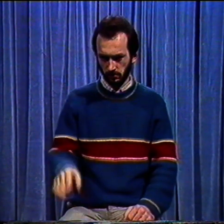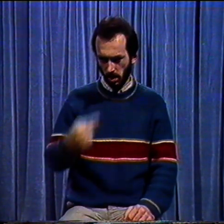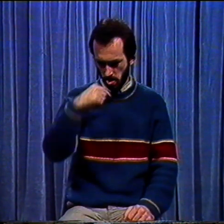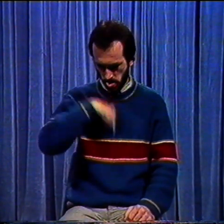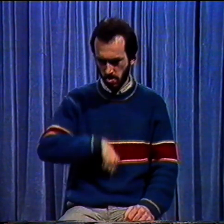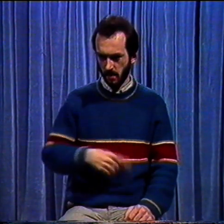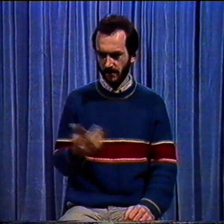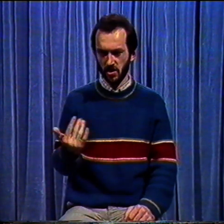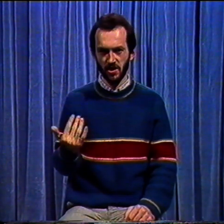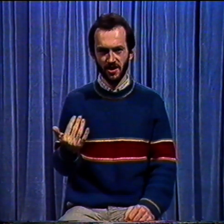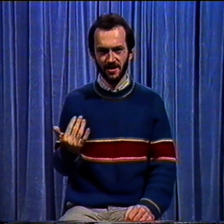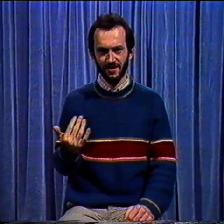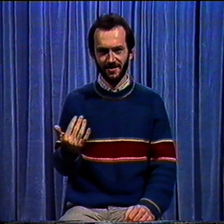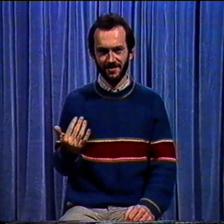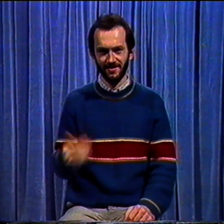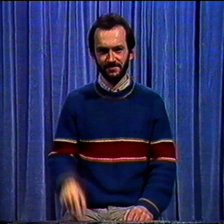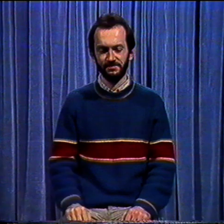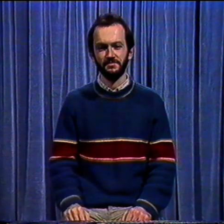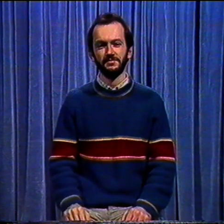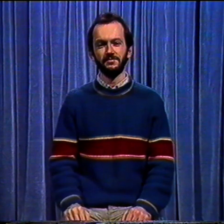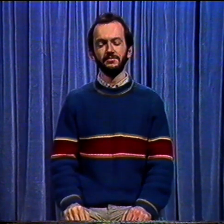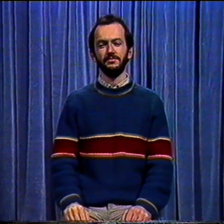Ugh, why did you swallow that story?